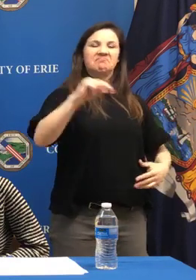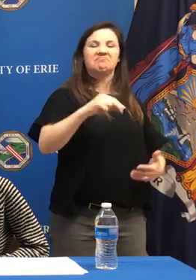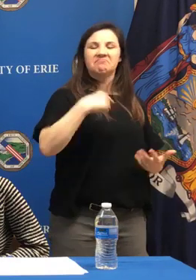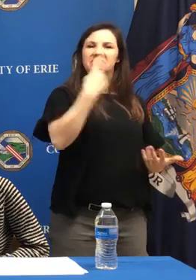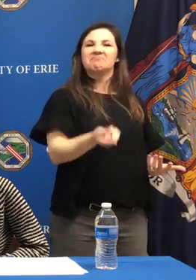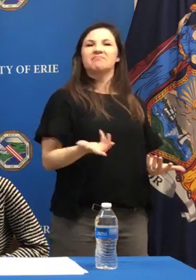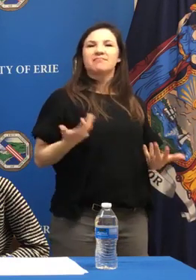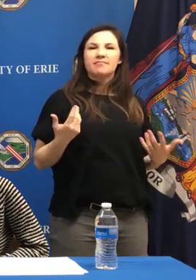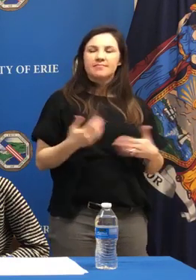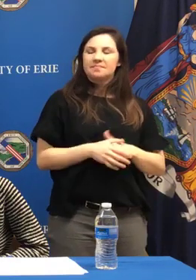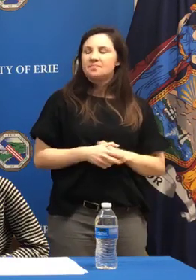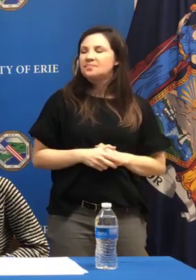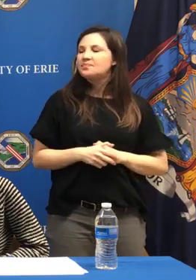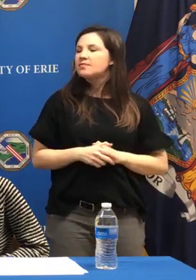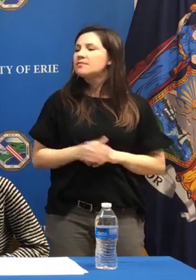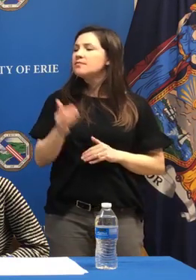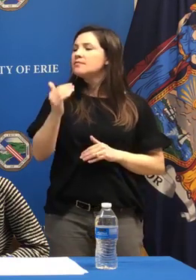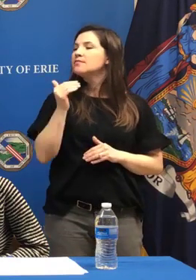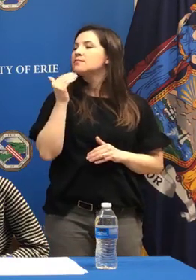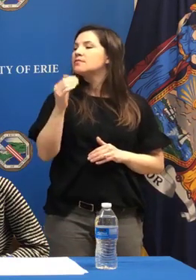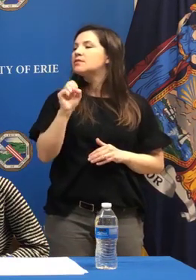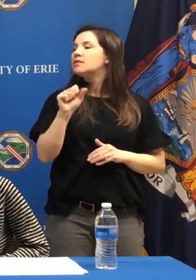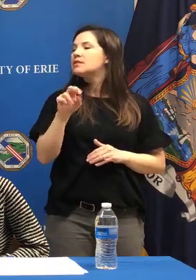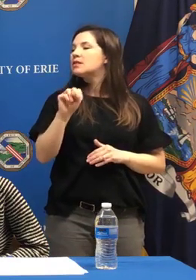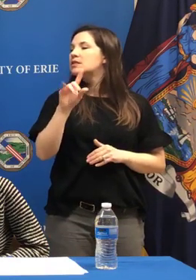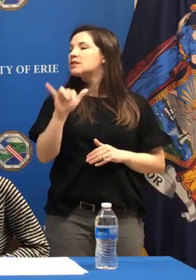occasionally. Sandy?